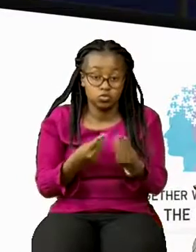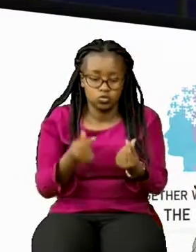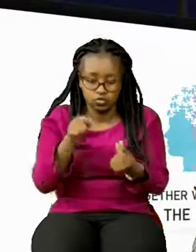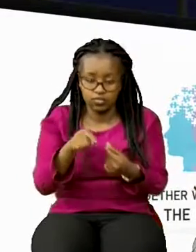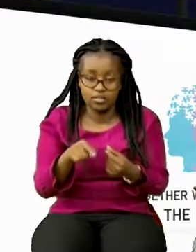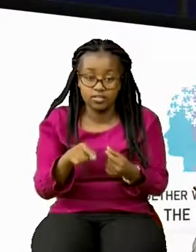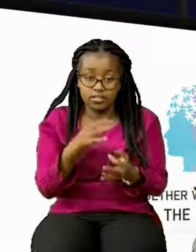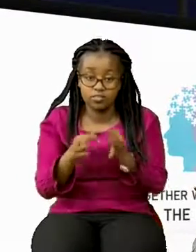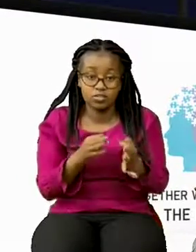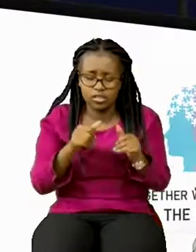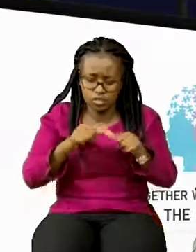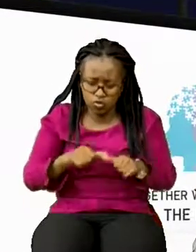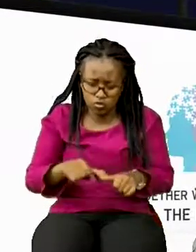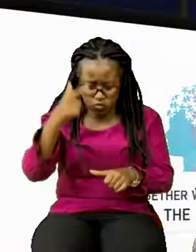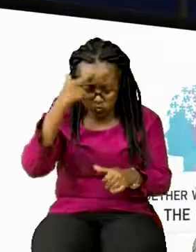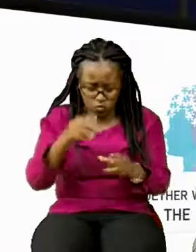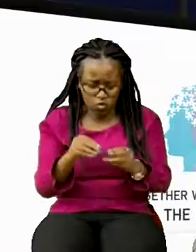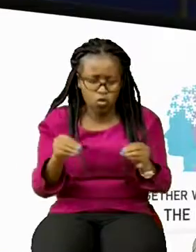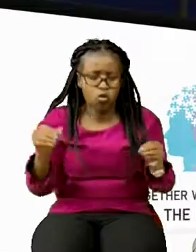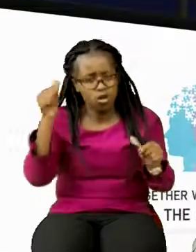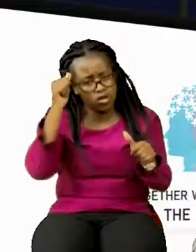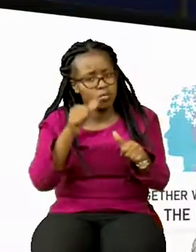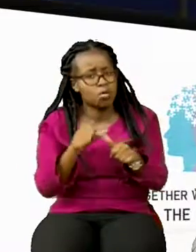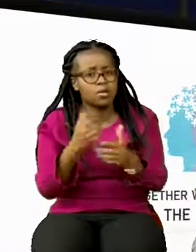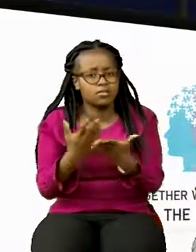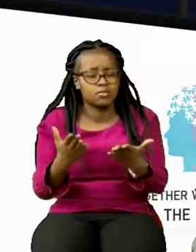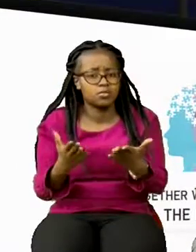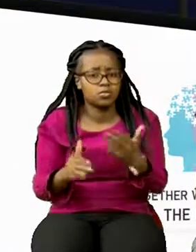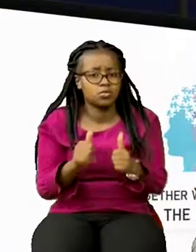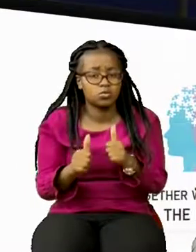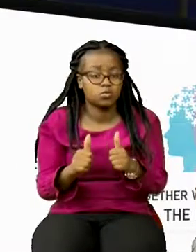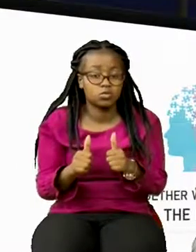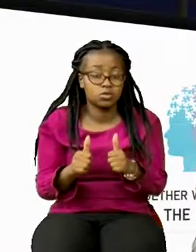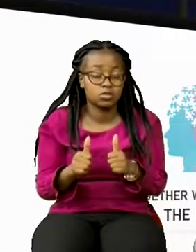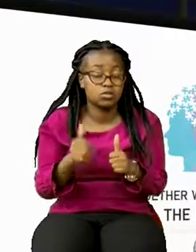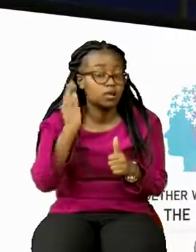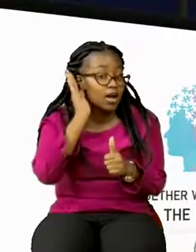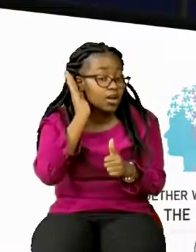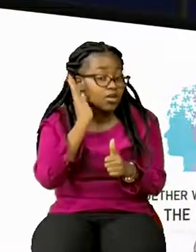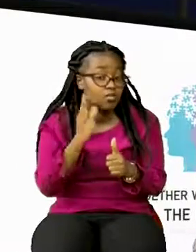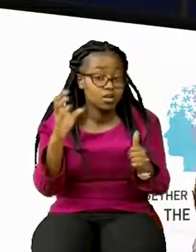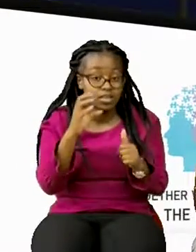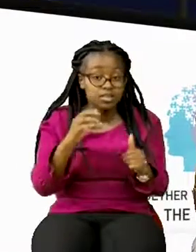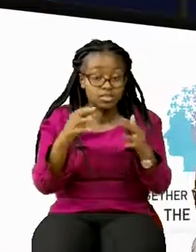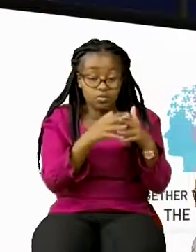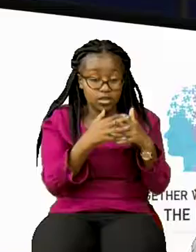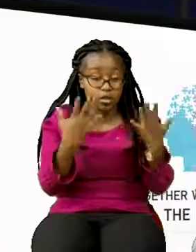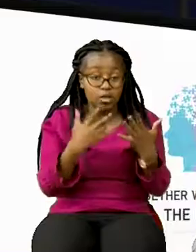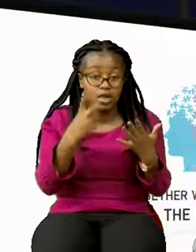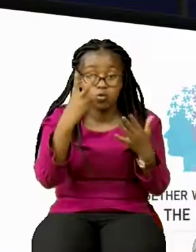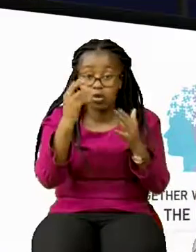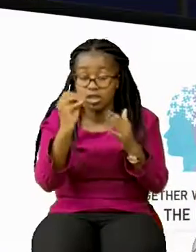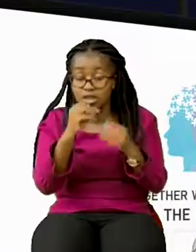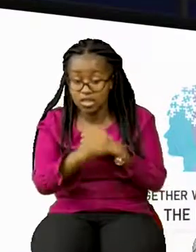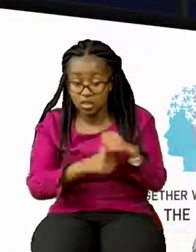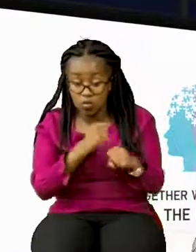if you let a seizure continue for so long, remember it is something that is fatal. We have heard of a case in the US where a